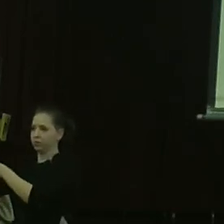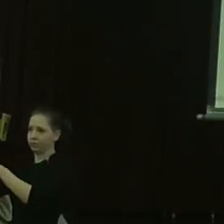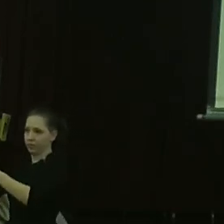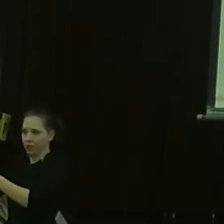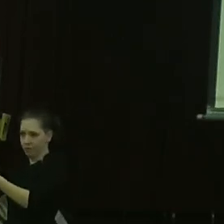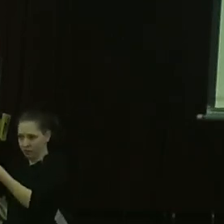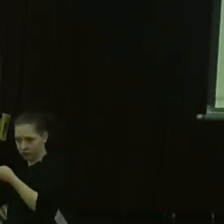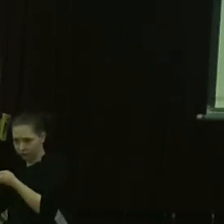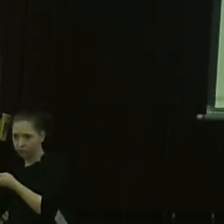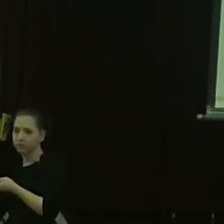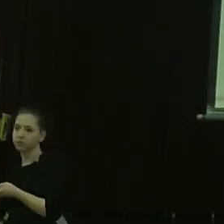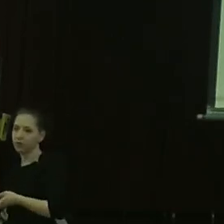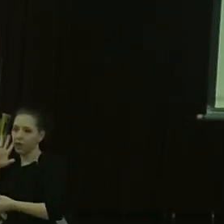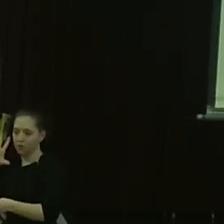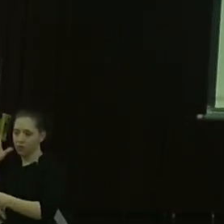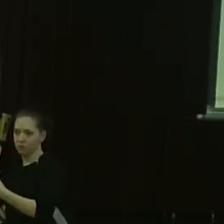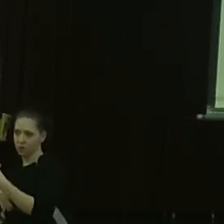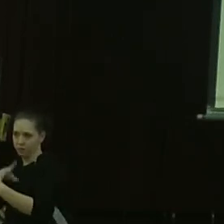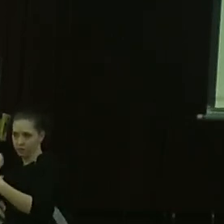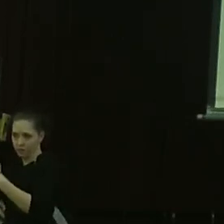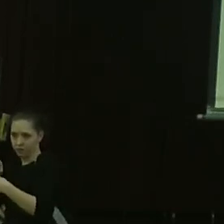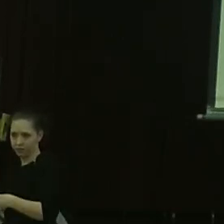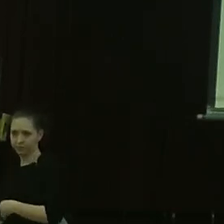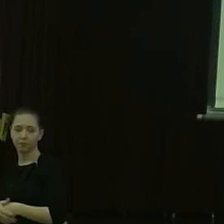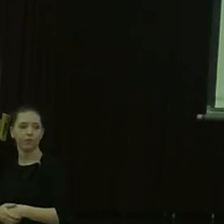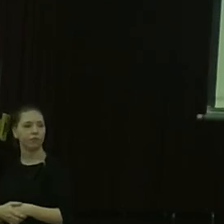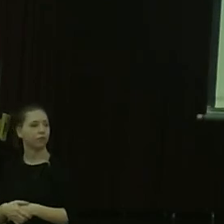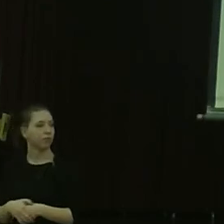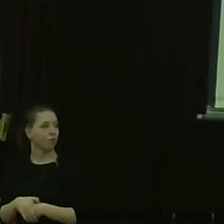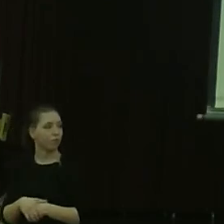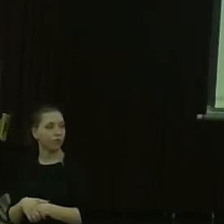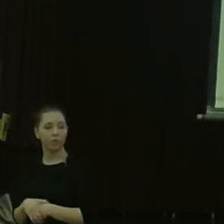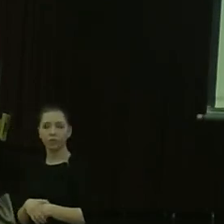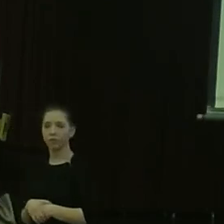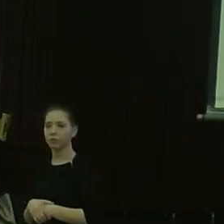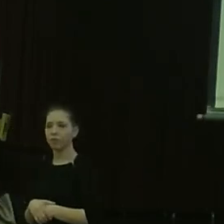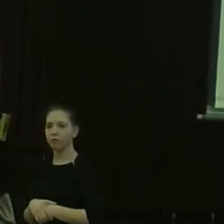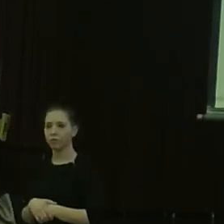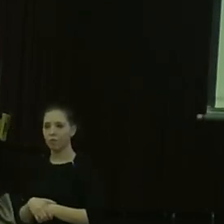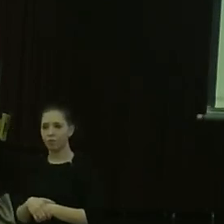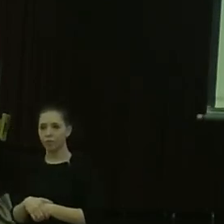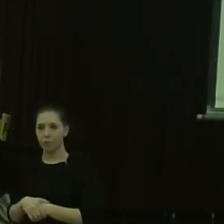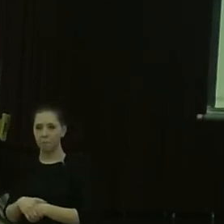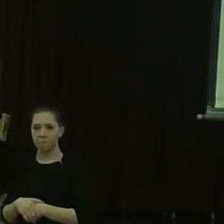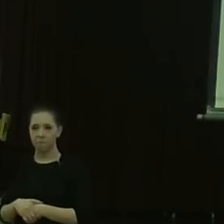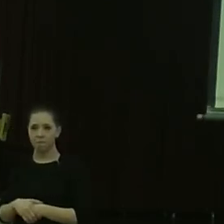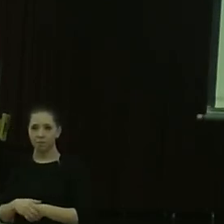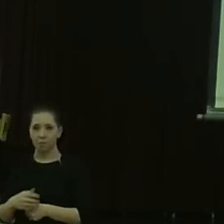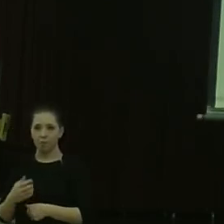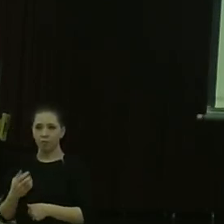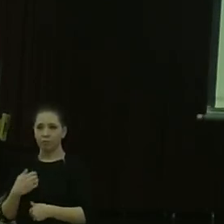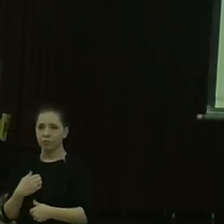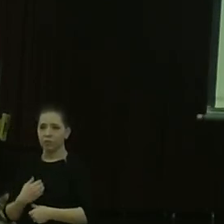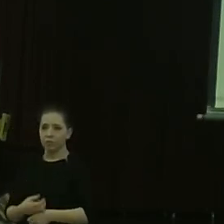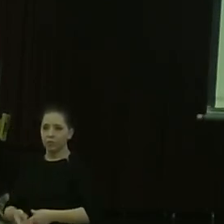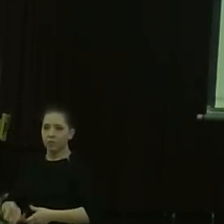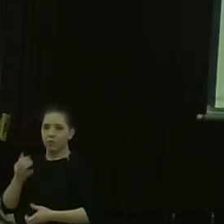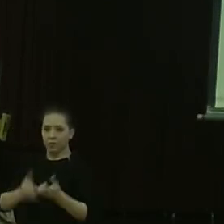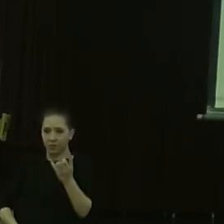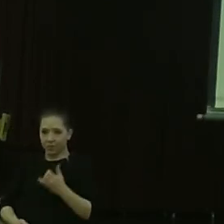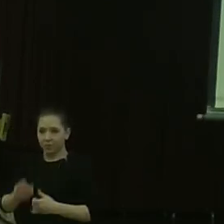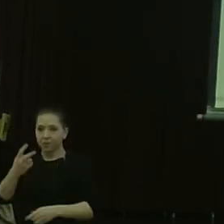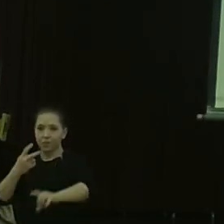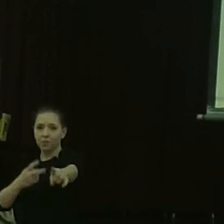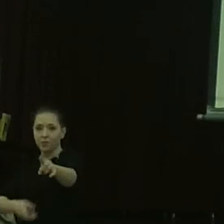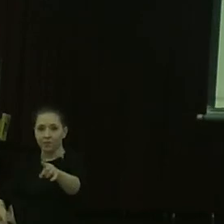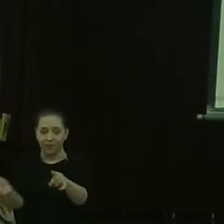It's something that will be part of that. So I know that I said, but I just see the last two and they've gone fast. So I know who you are,